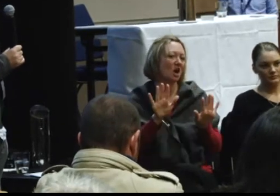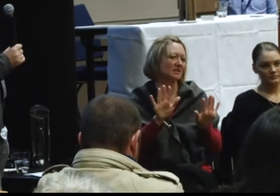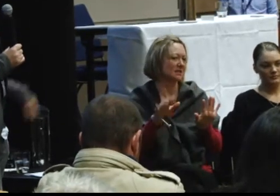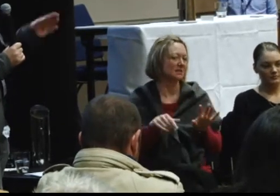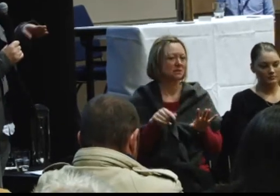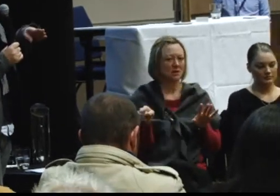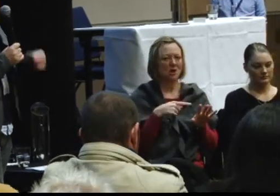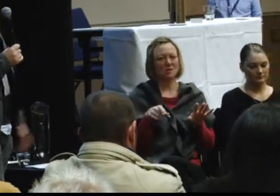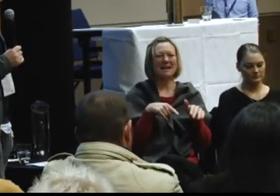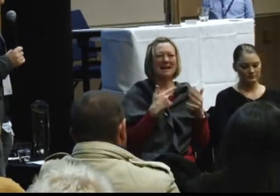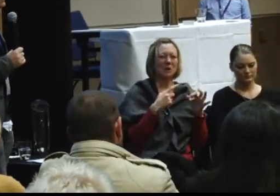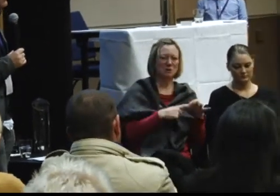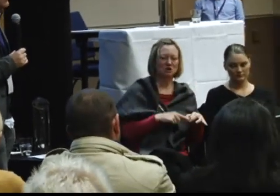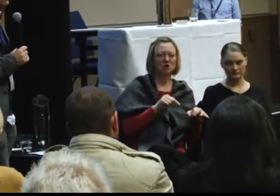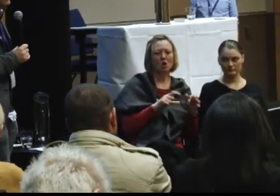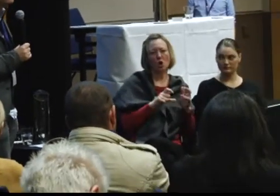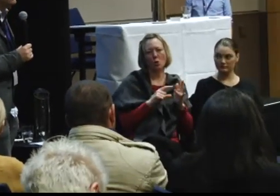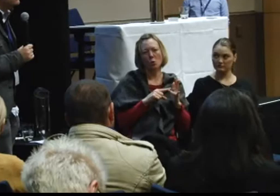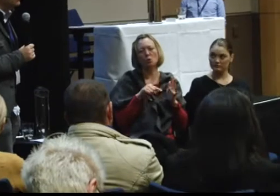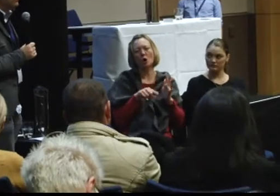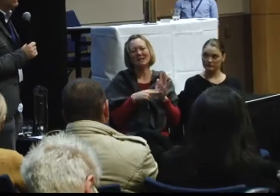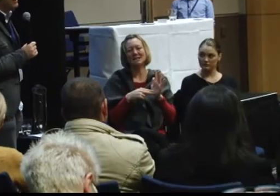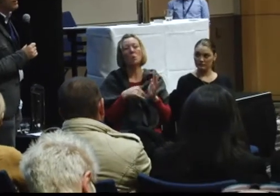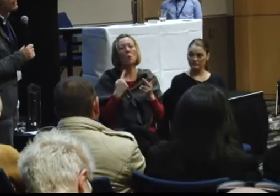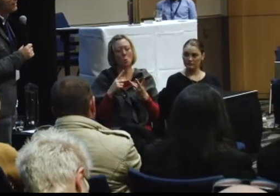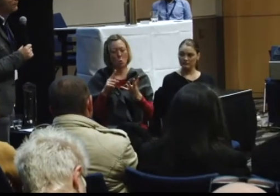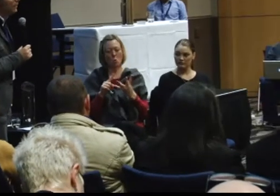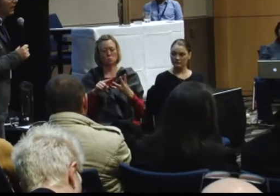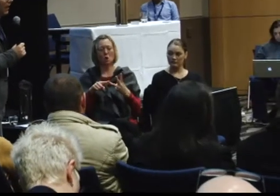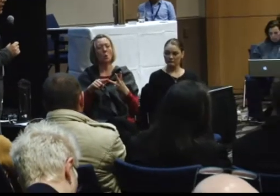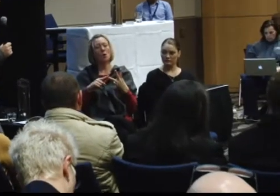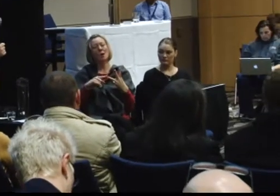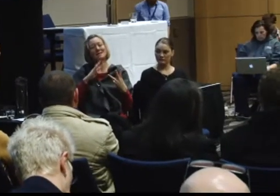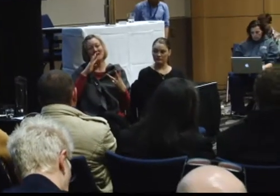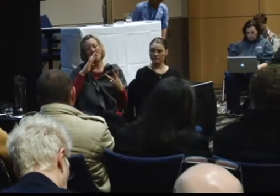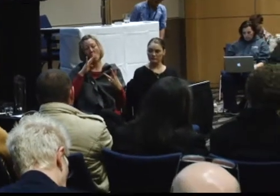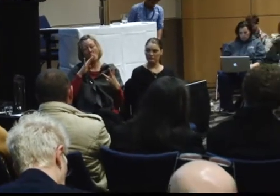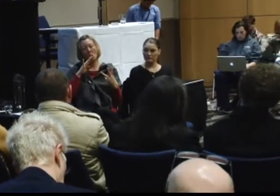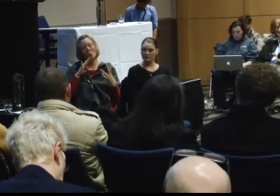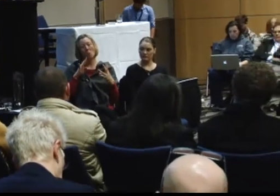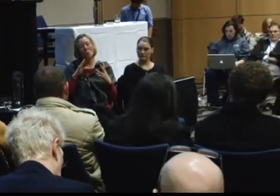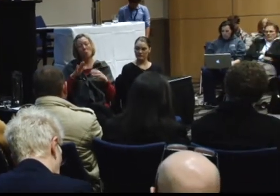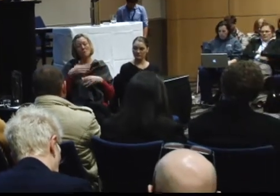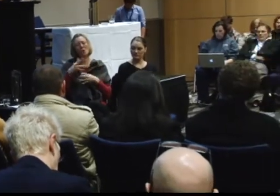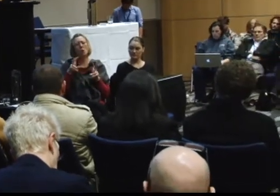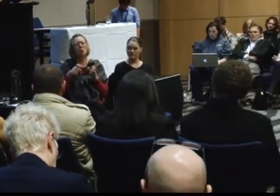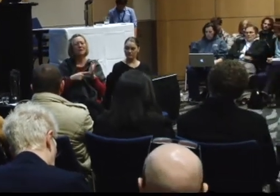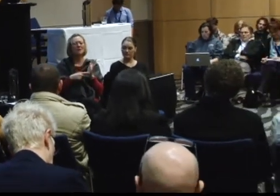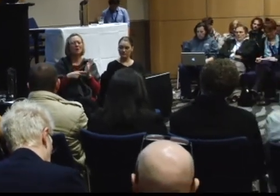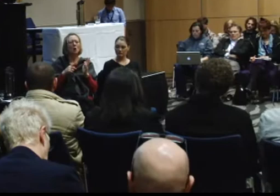anyquestions.co.nz, and then there's got links to our other sites. We also have a Tereo site called Uyanapato. That operates on an appointment